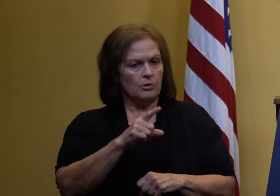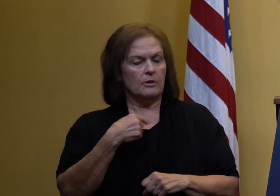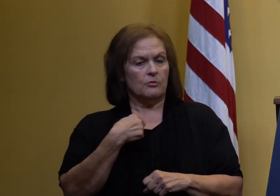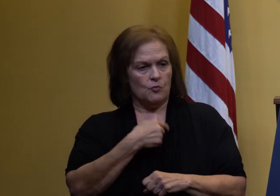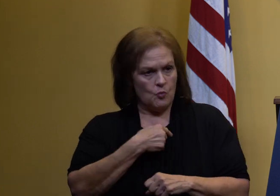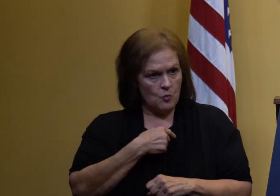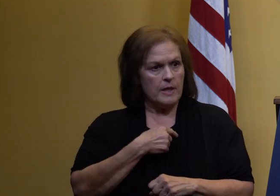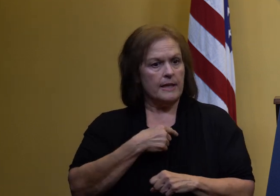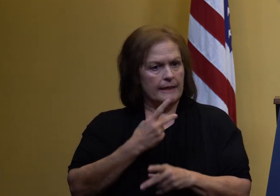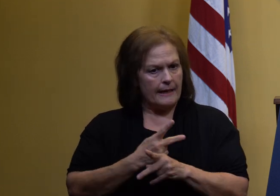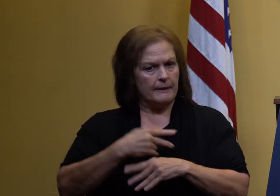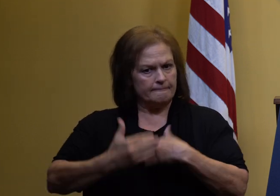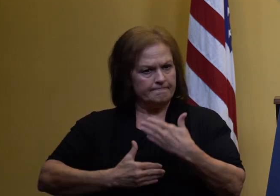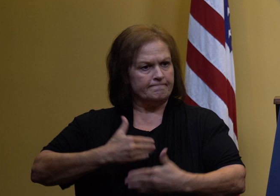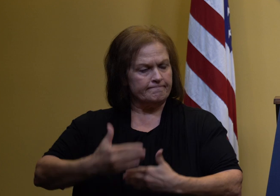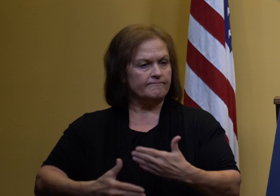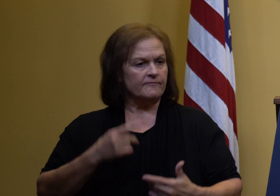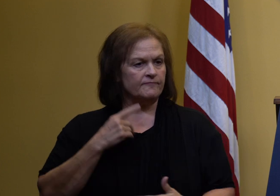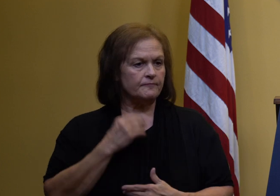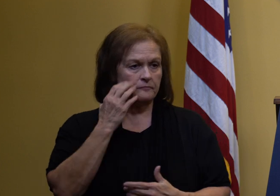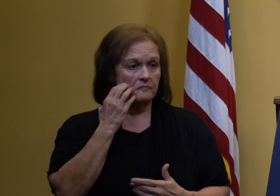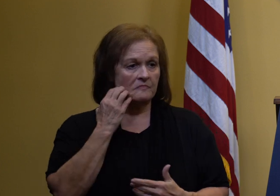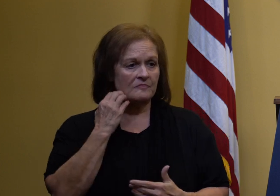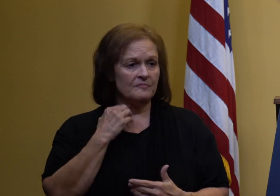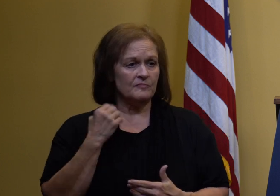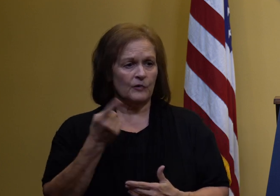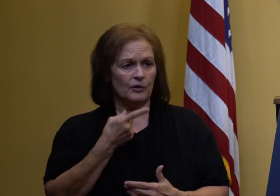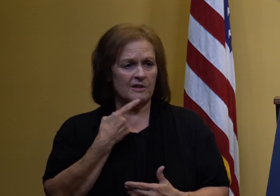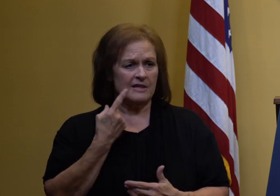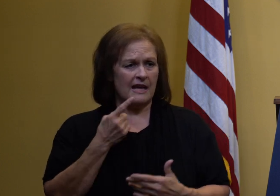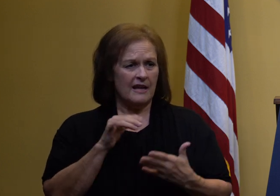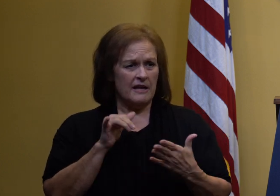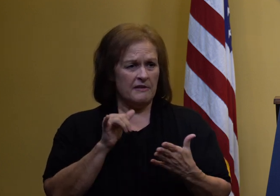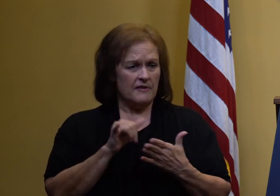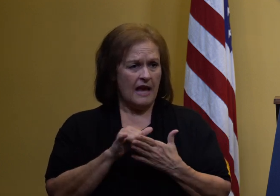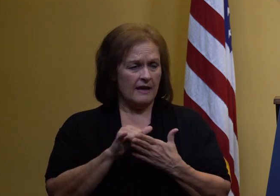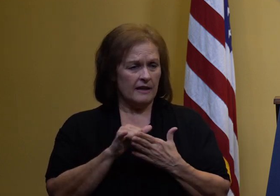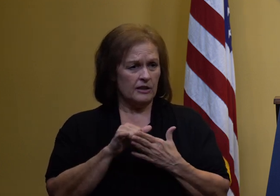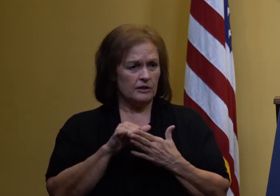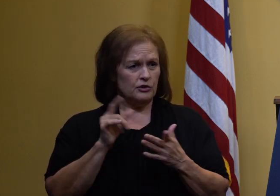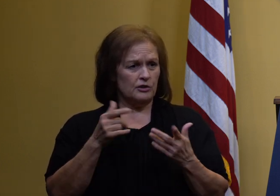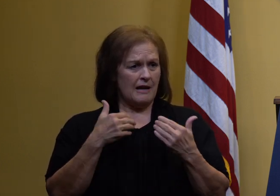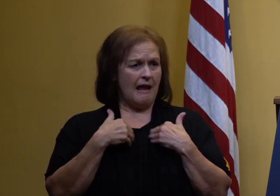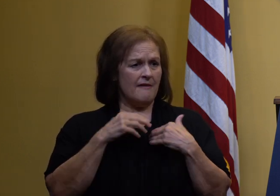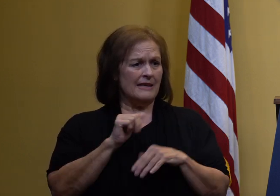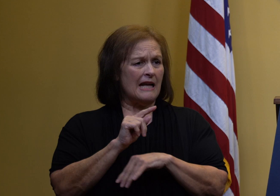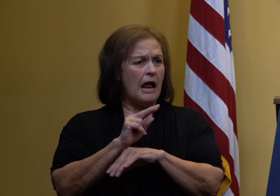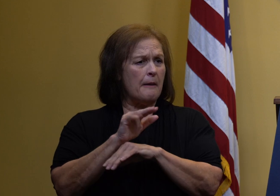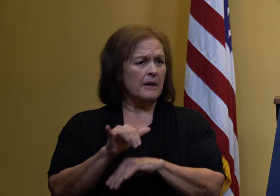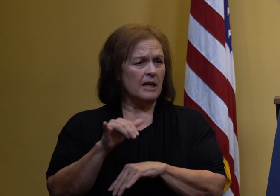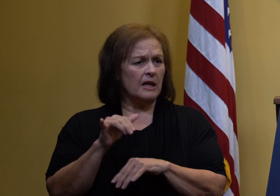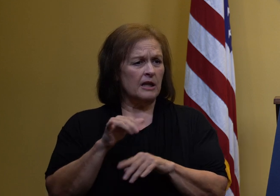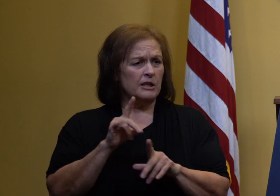only our department forward, but move the city forward. Just one follow-up. You say she will have autonomy, but during the interview process, did you talk to